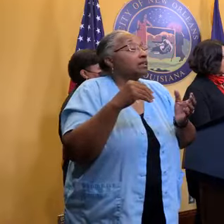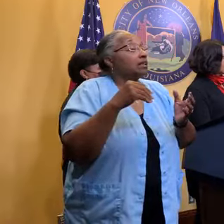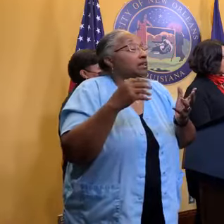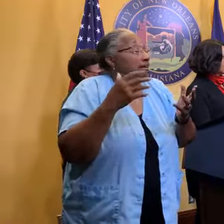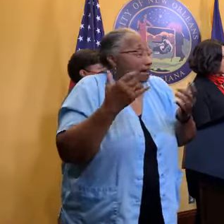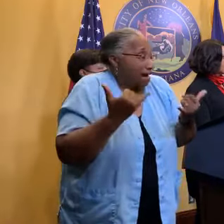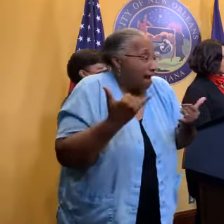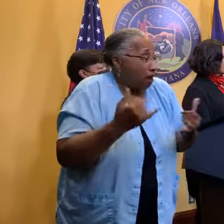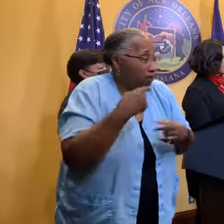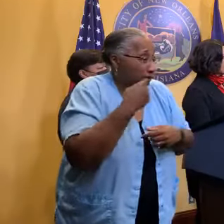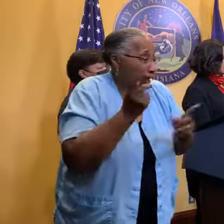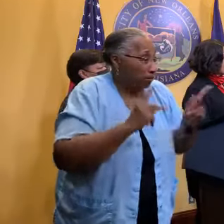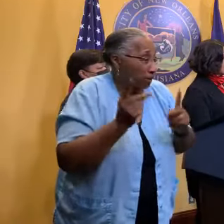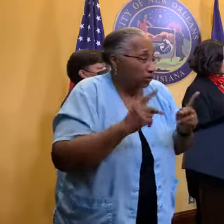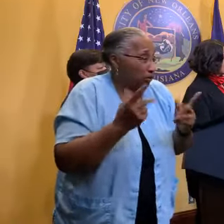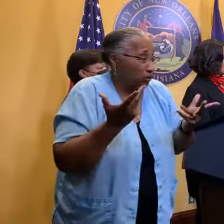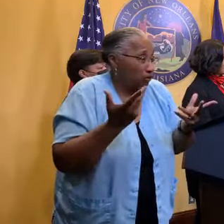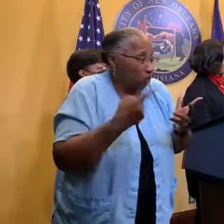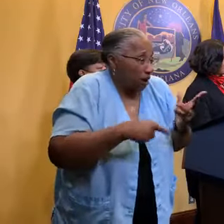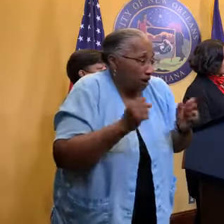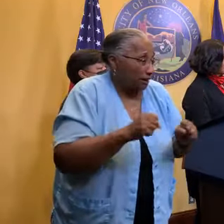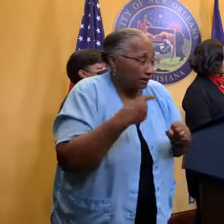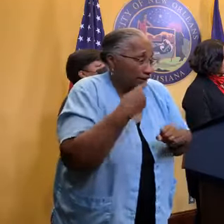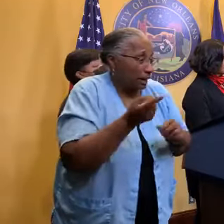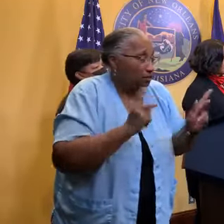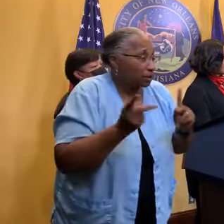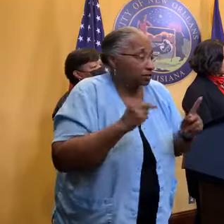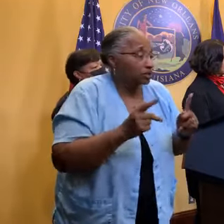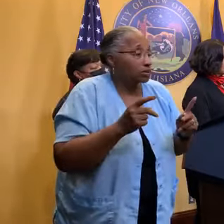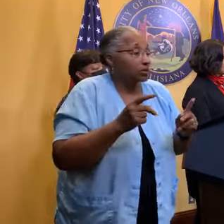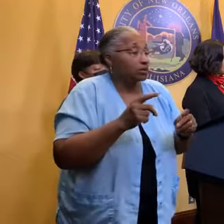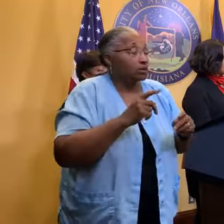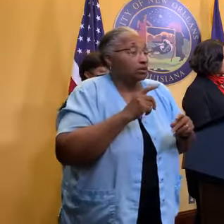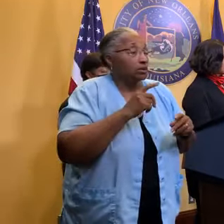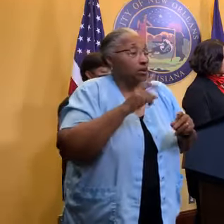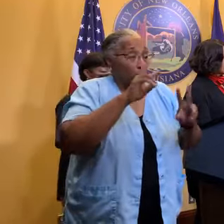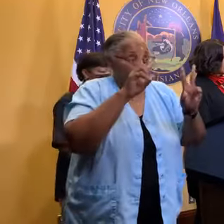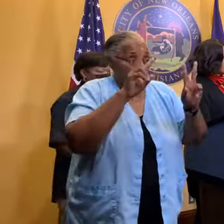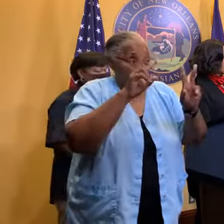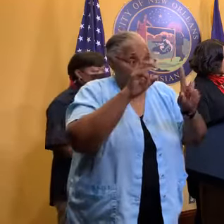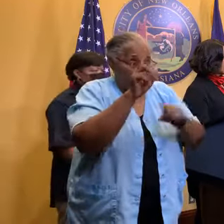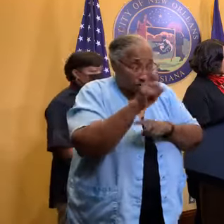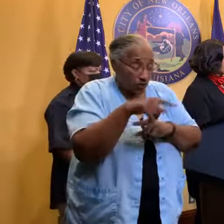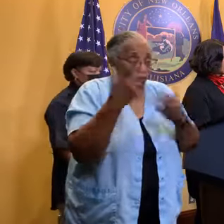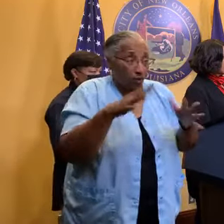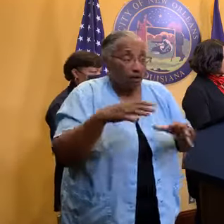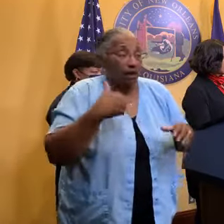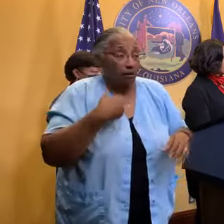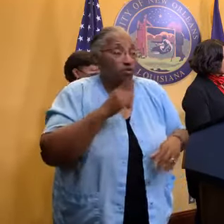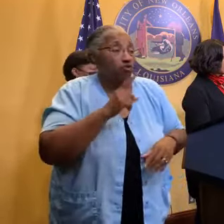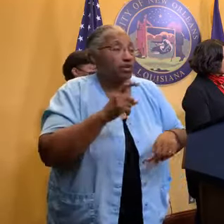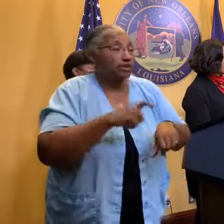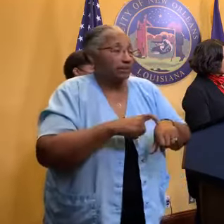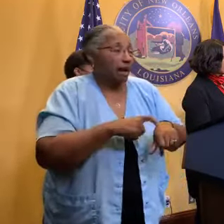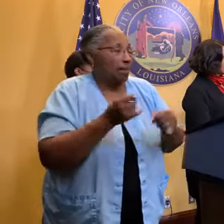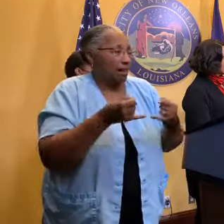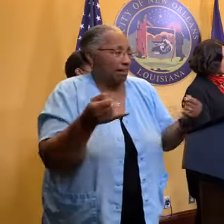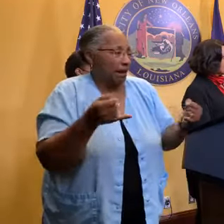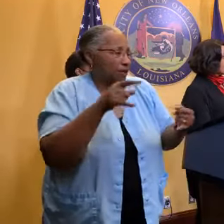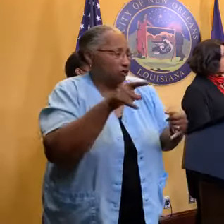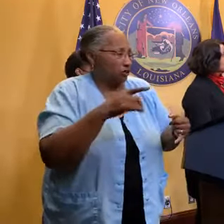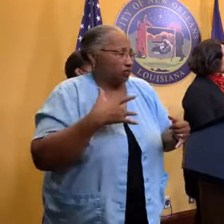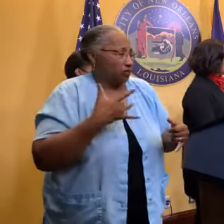outages? Is there, I know everybody wants it on as soon as possible, but is there a realistic time frame if we have massive power outages that you guys can work to get the power back